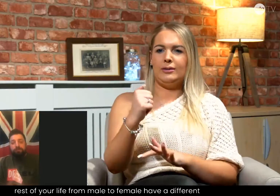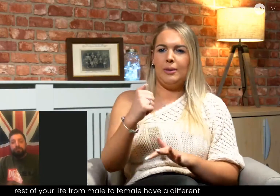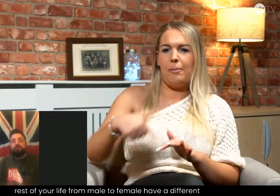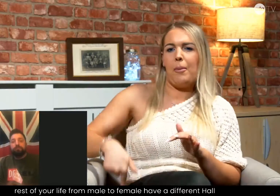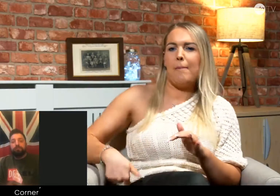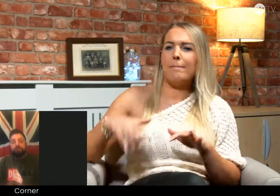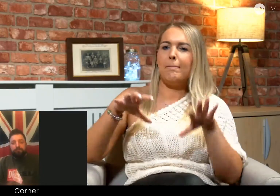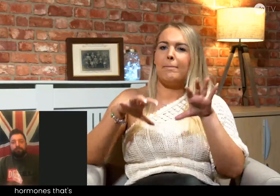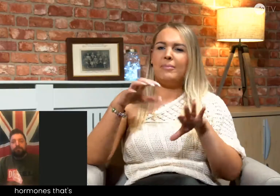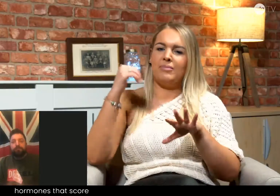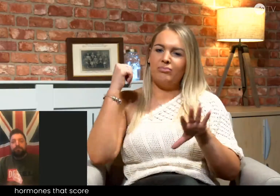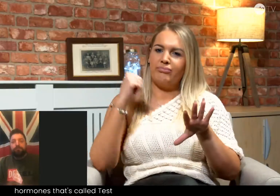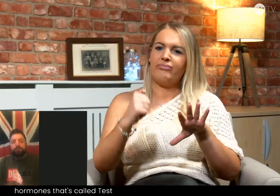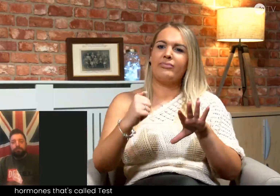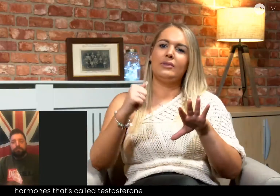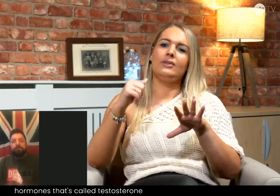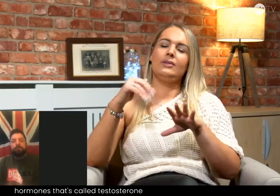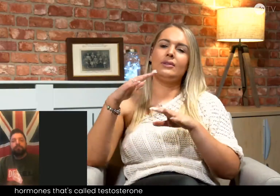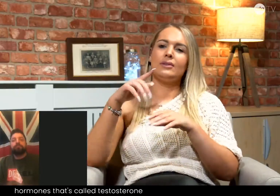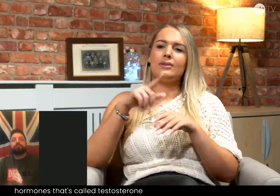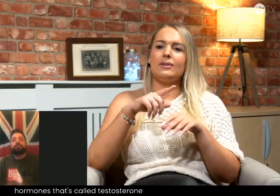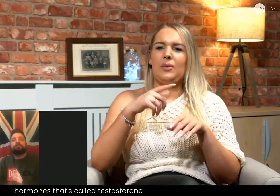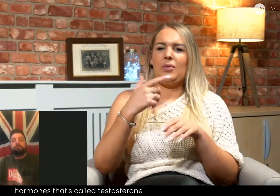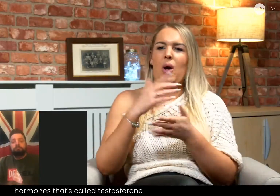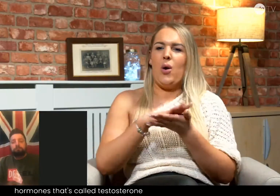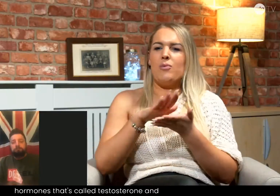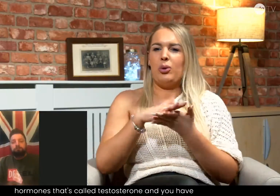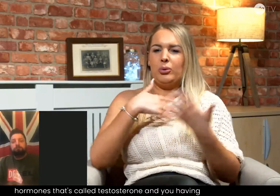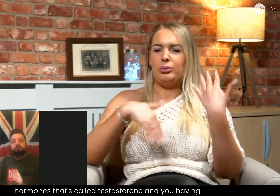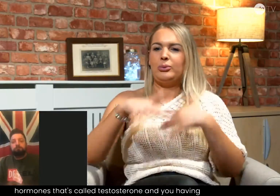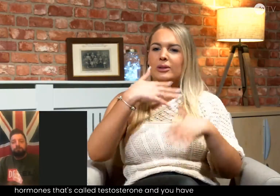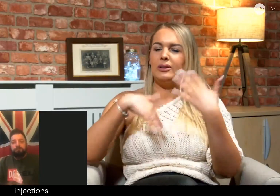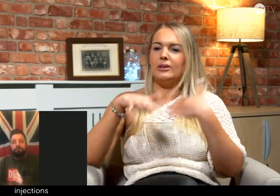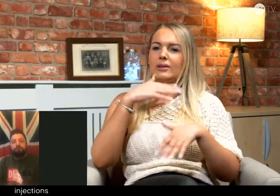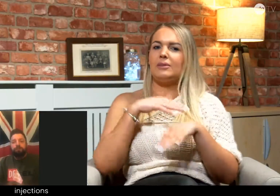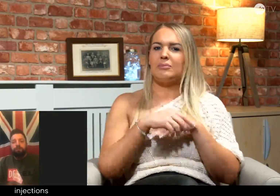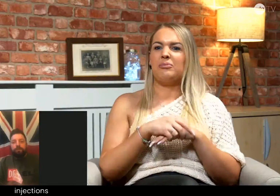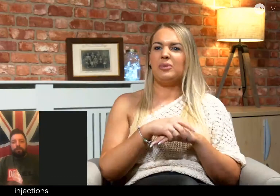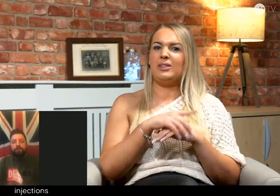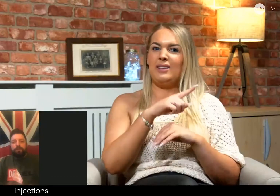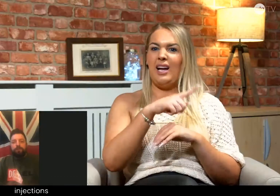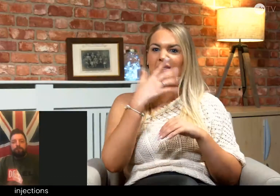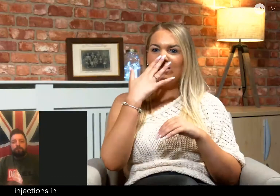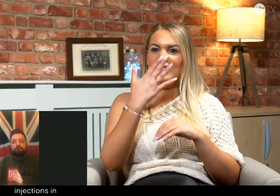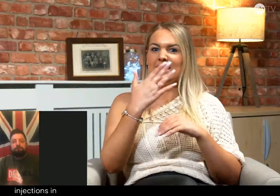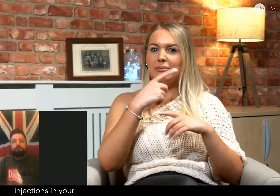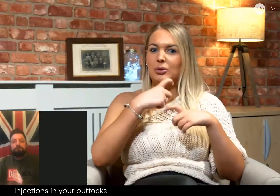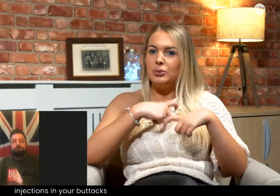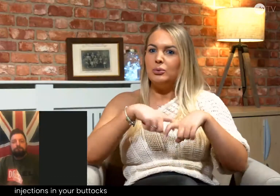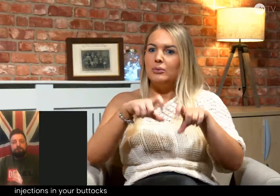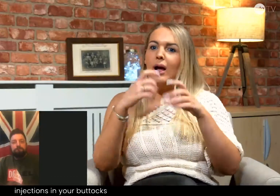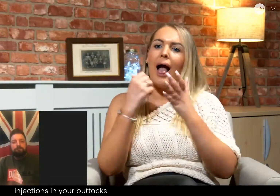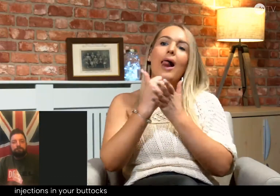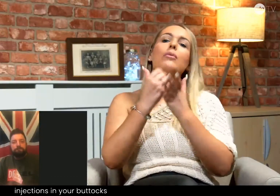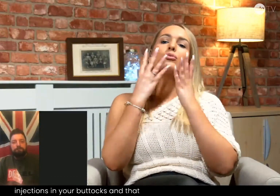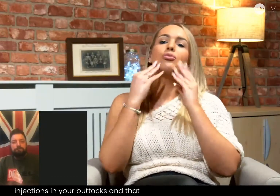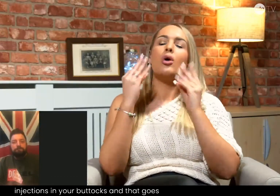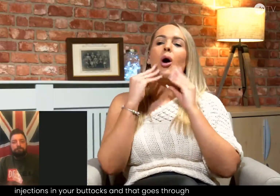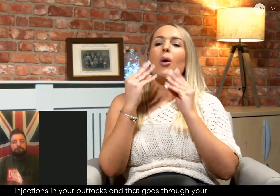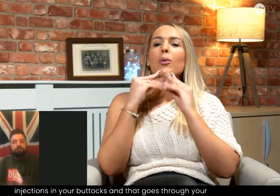testosterone. And you have injections in your buttocks, and that goes through your system. And it